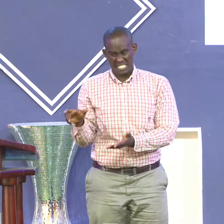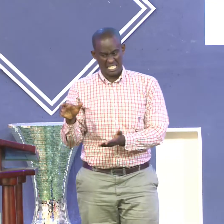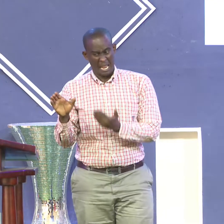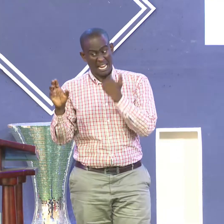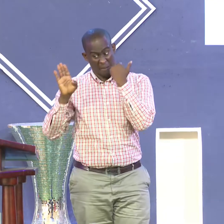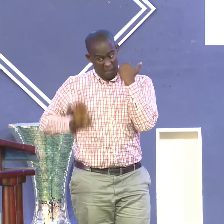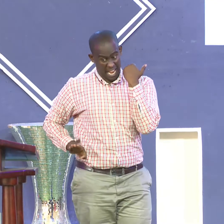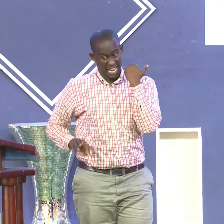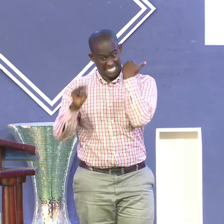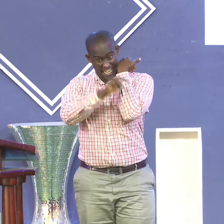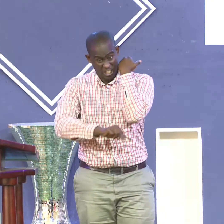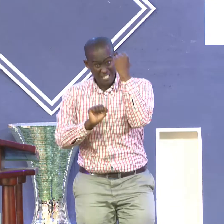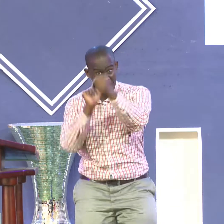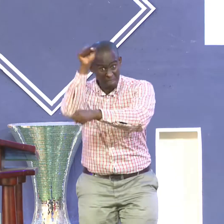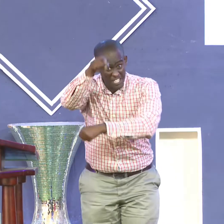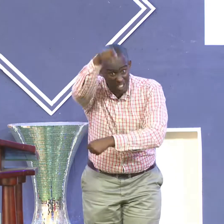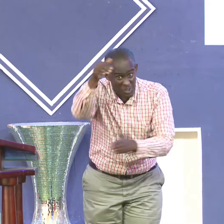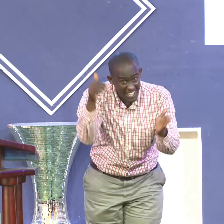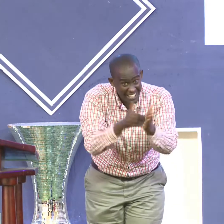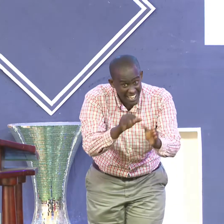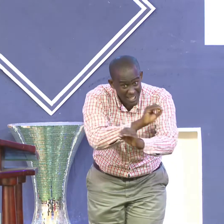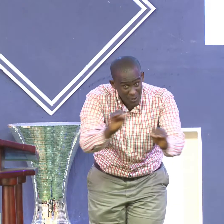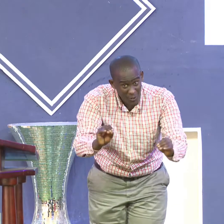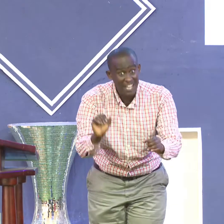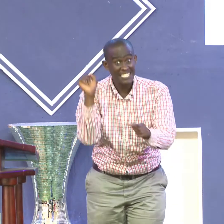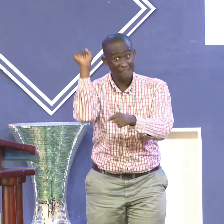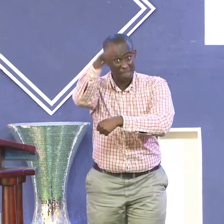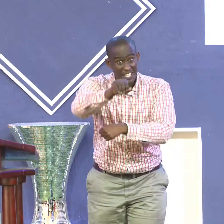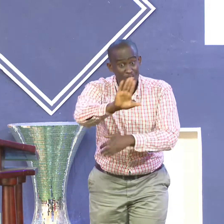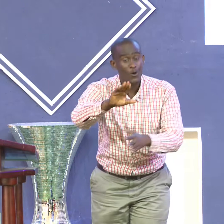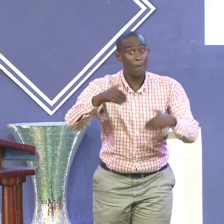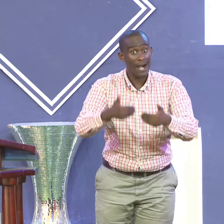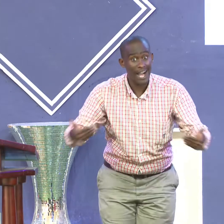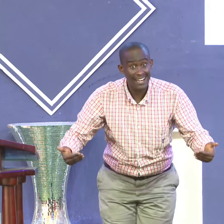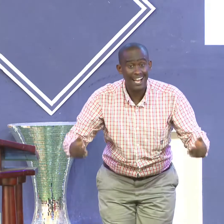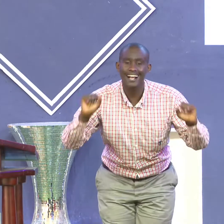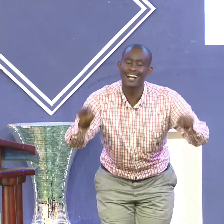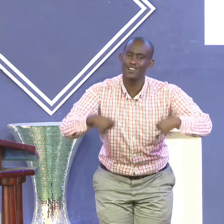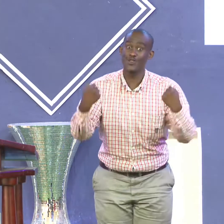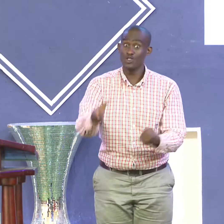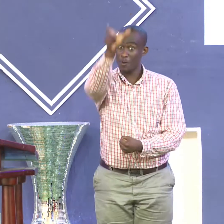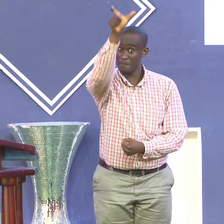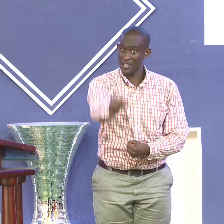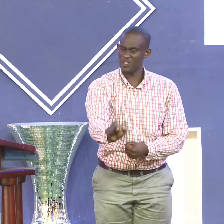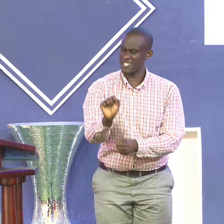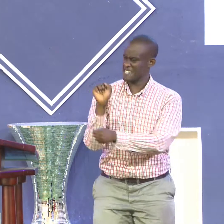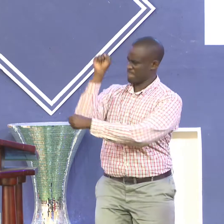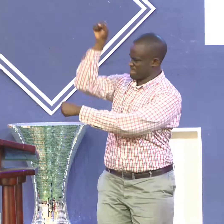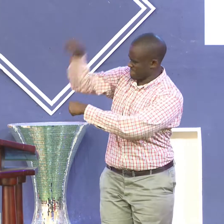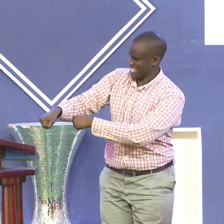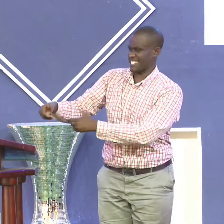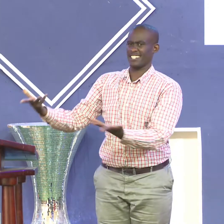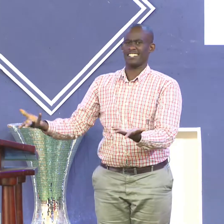And it can no longer reign in your life. And even in your children. It is you to overcome